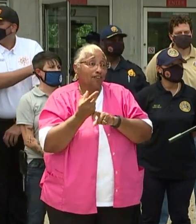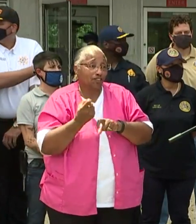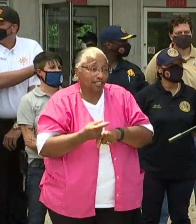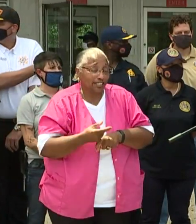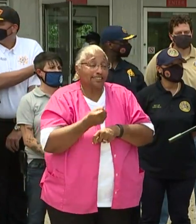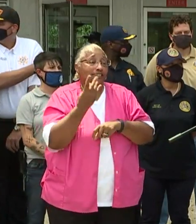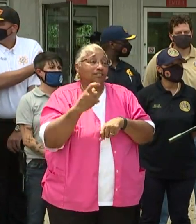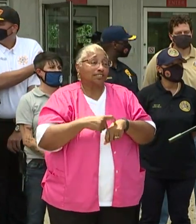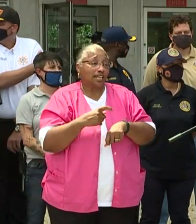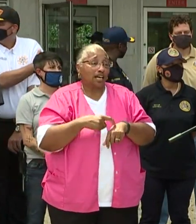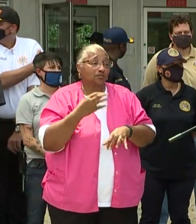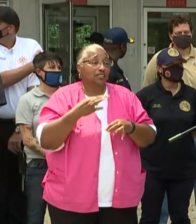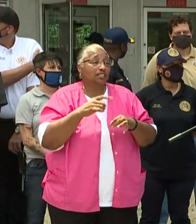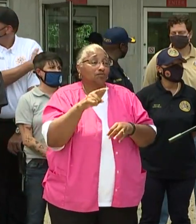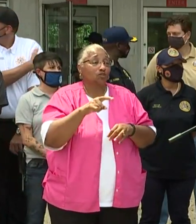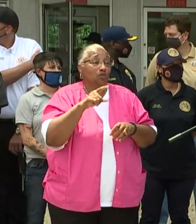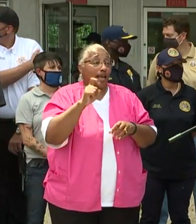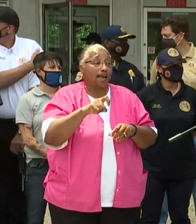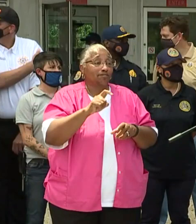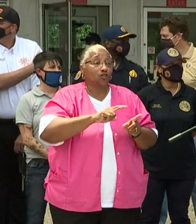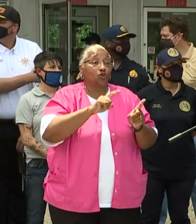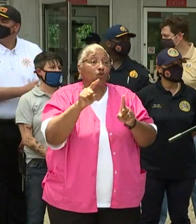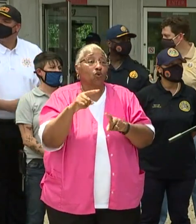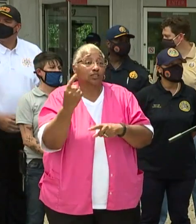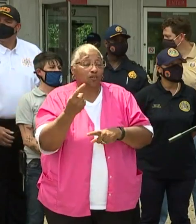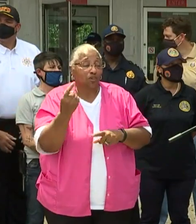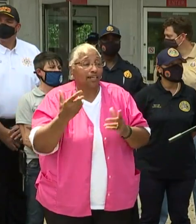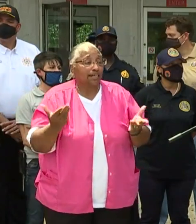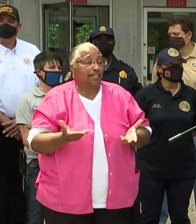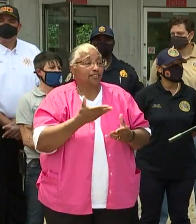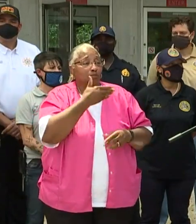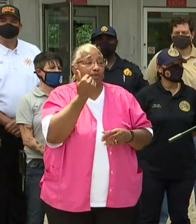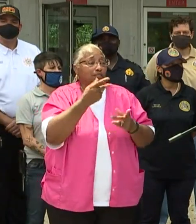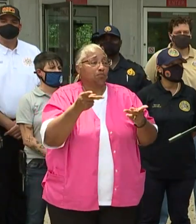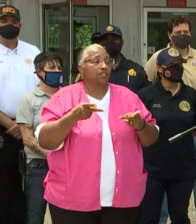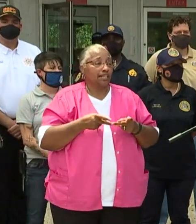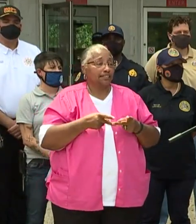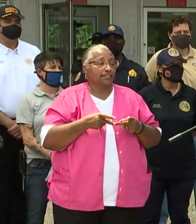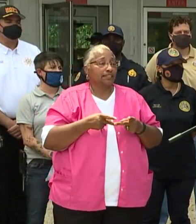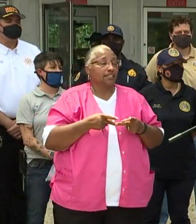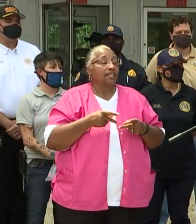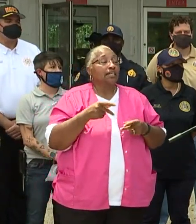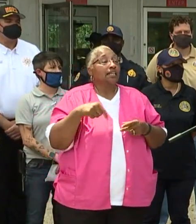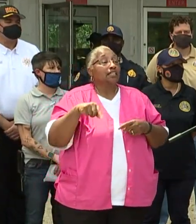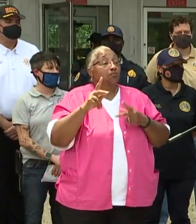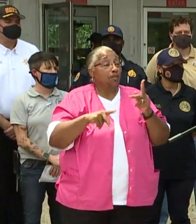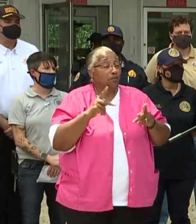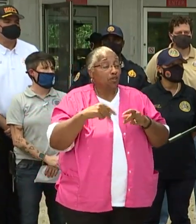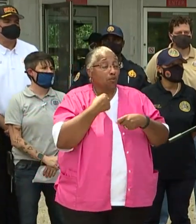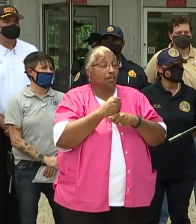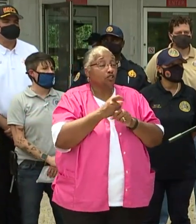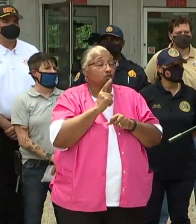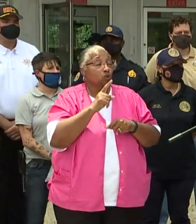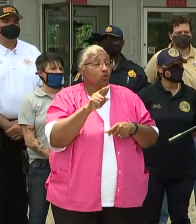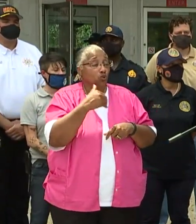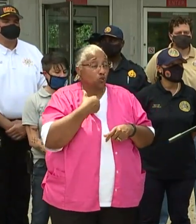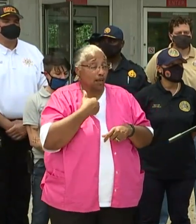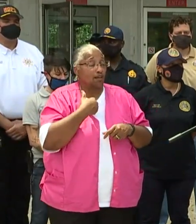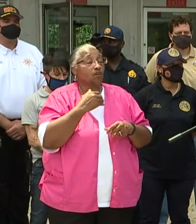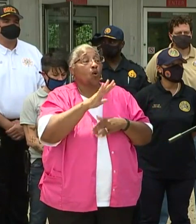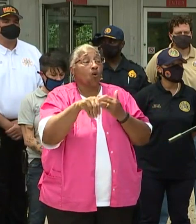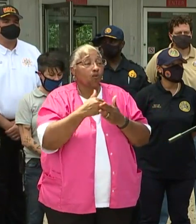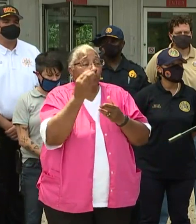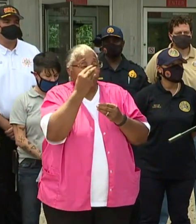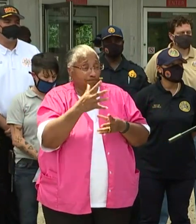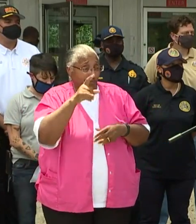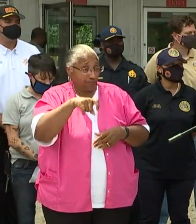got to be somewhere, you're in the best place, and these folks are going to be intentional in making sure that you have all the information that you need to make sure you're